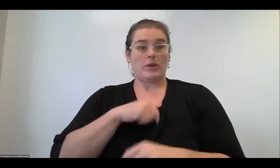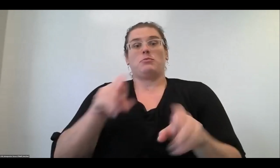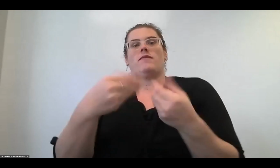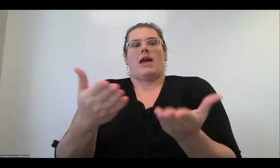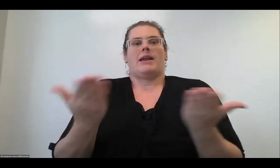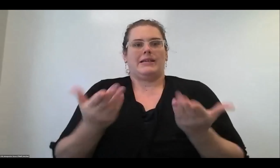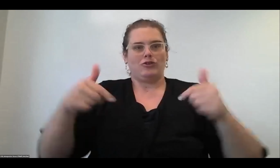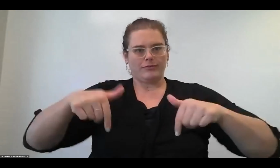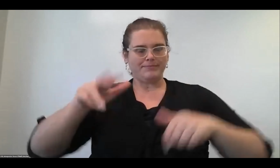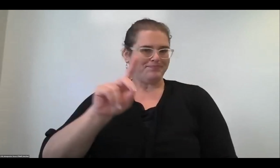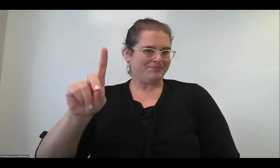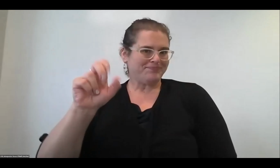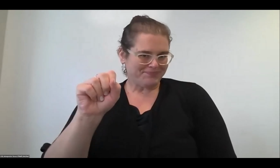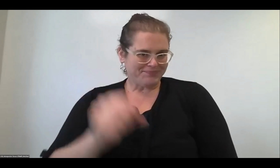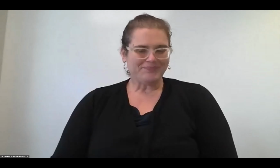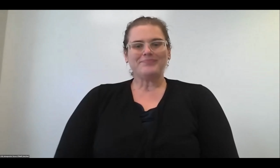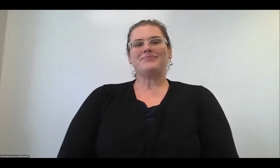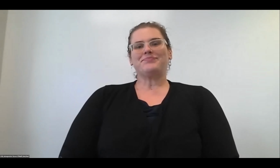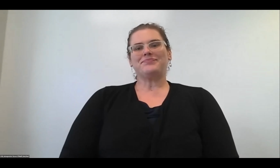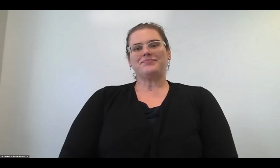As always, first, if